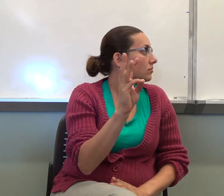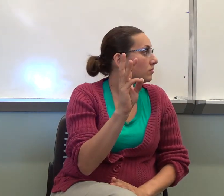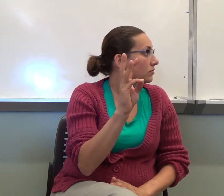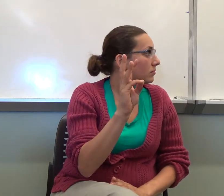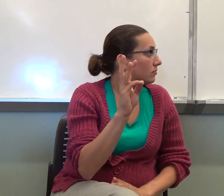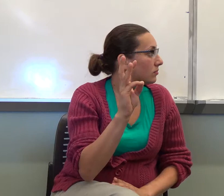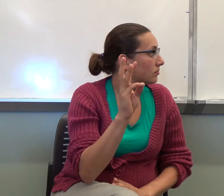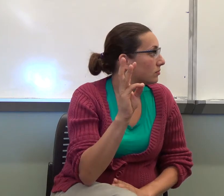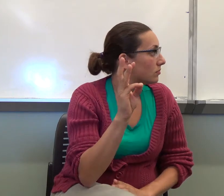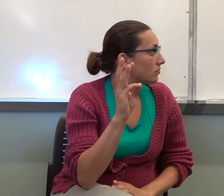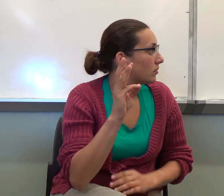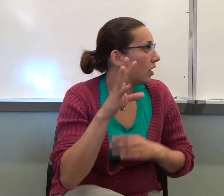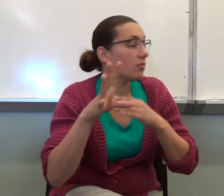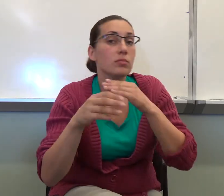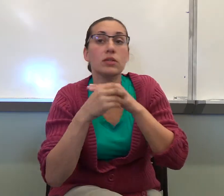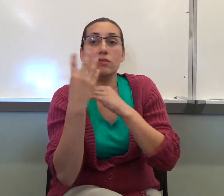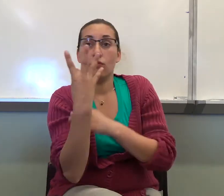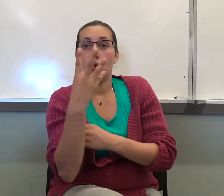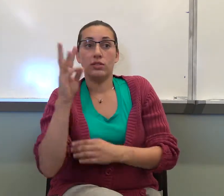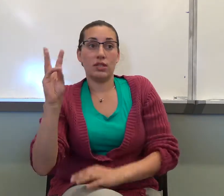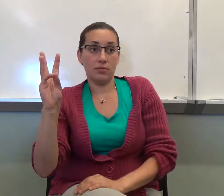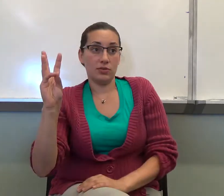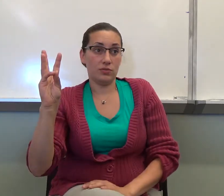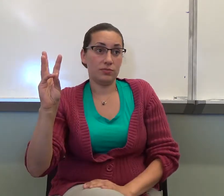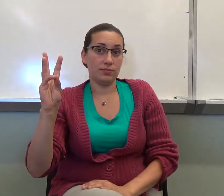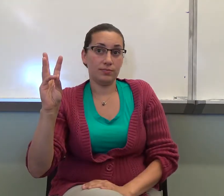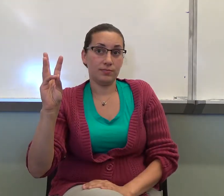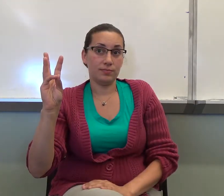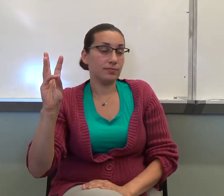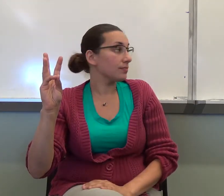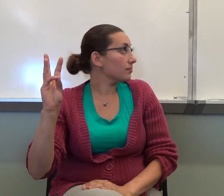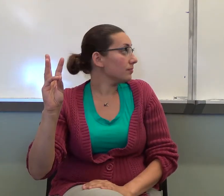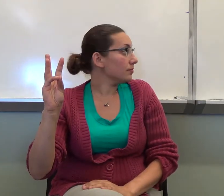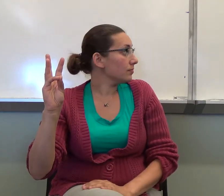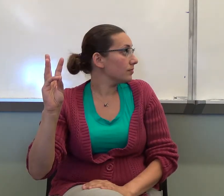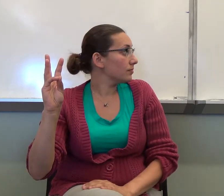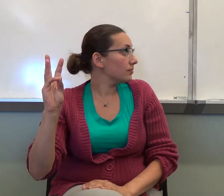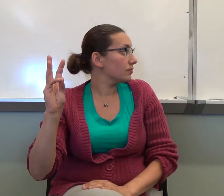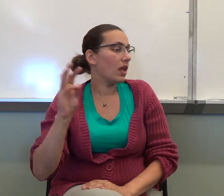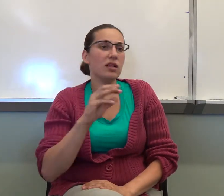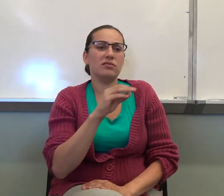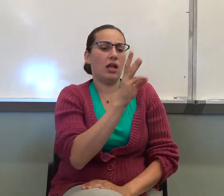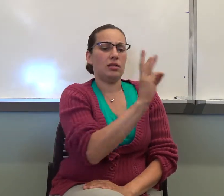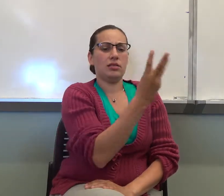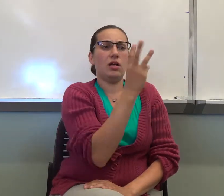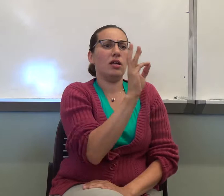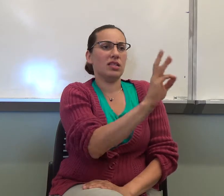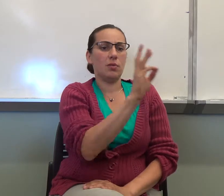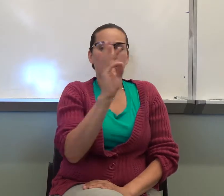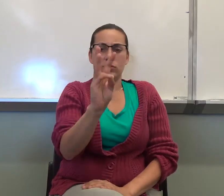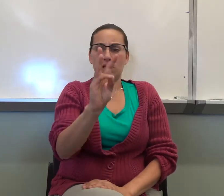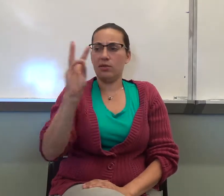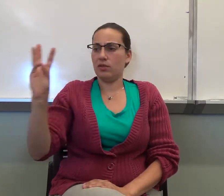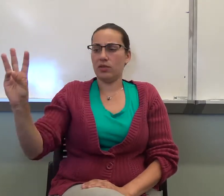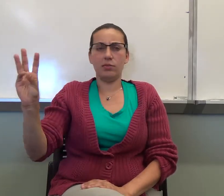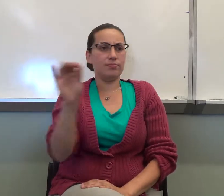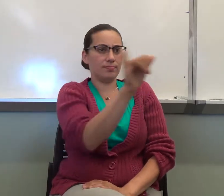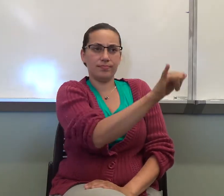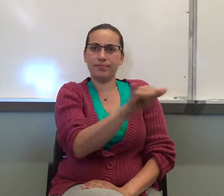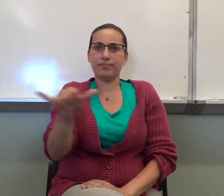Okay, we check, yes, W to the first power in all the terms, everything's fine. Those are all like terms. And what's